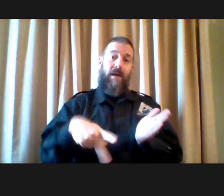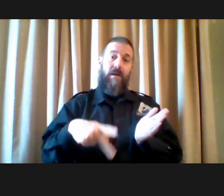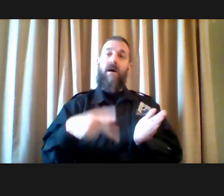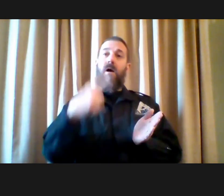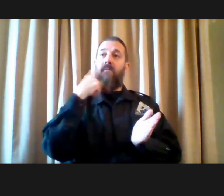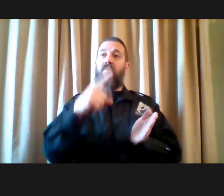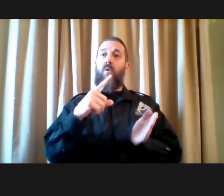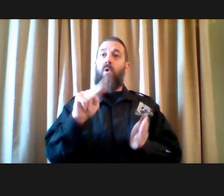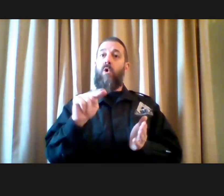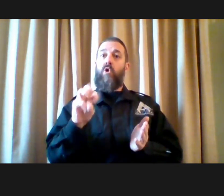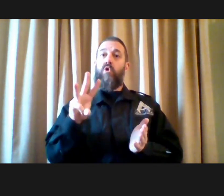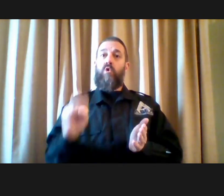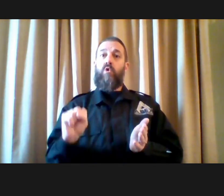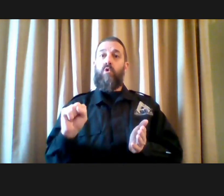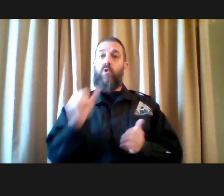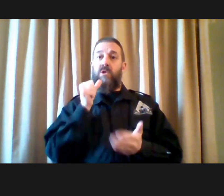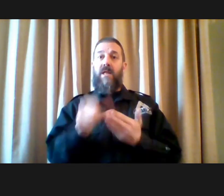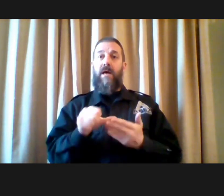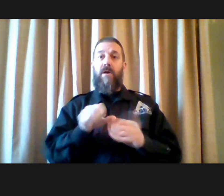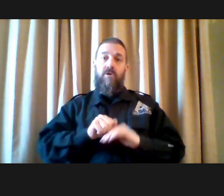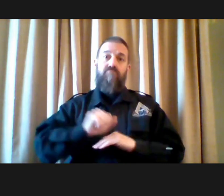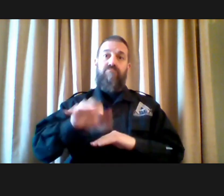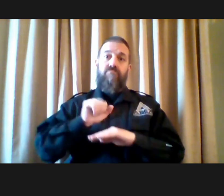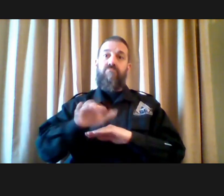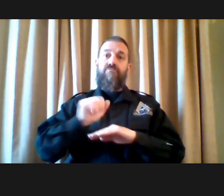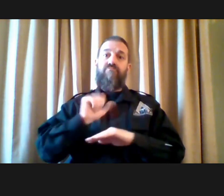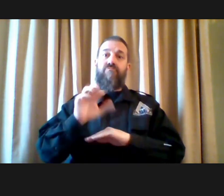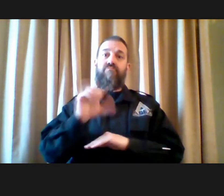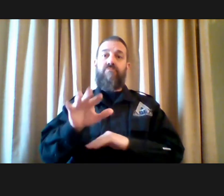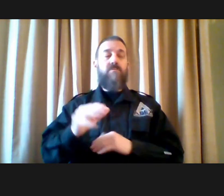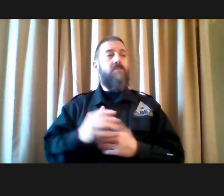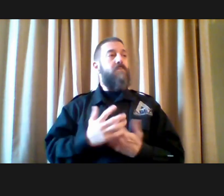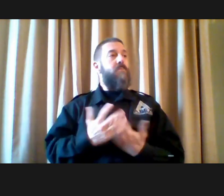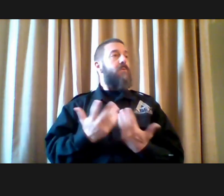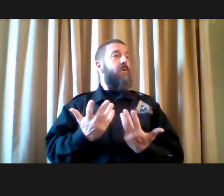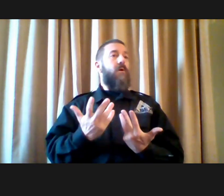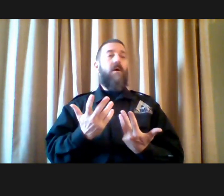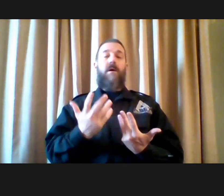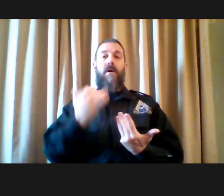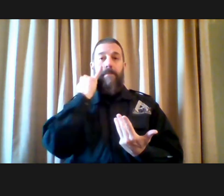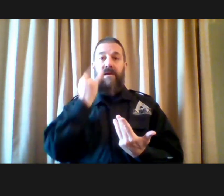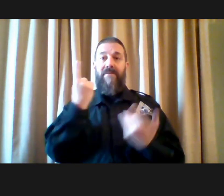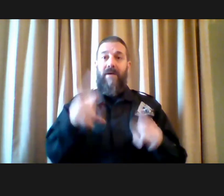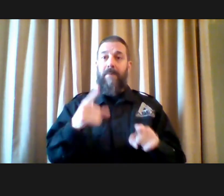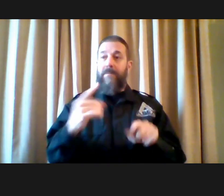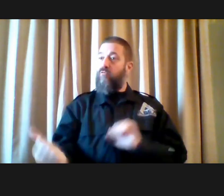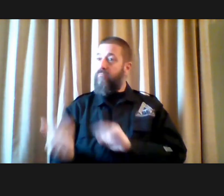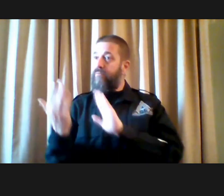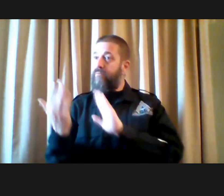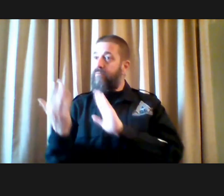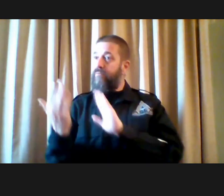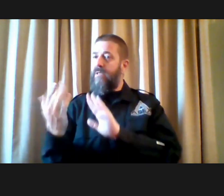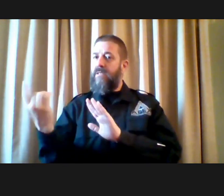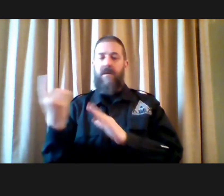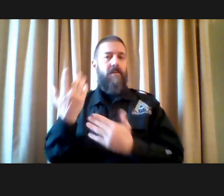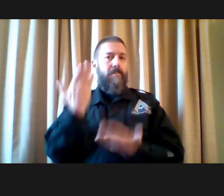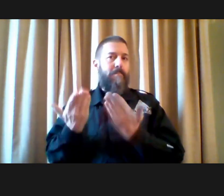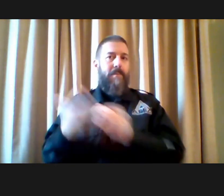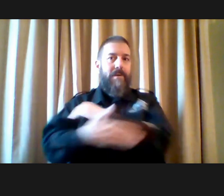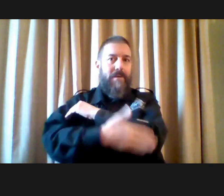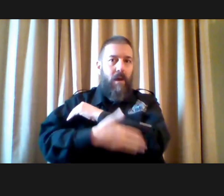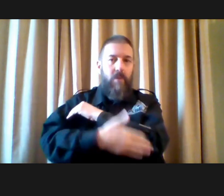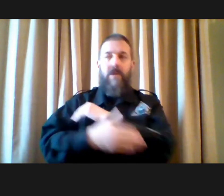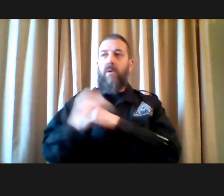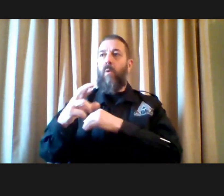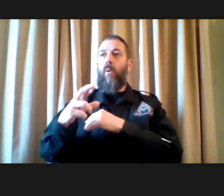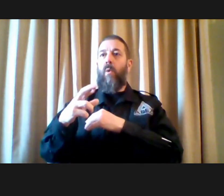since everybody is from a number of different locations, if you come across something that's going on in terms at the county level or the state level with